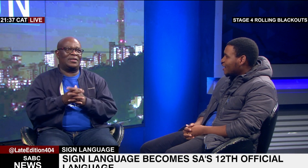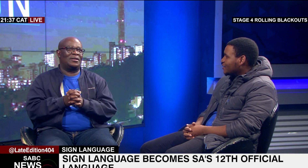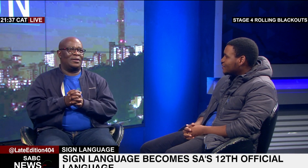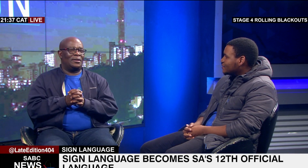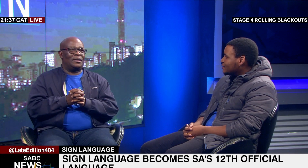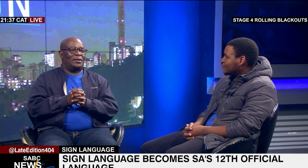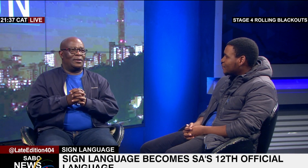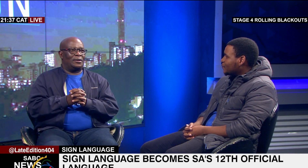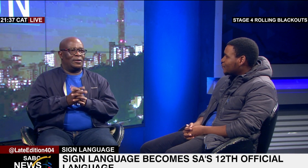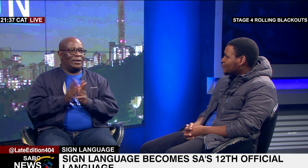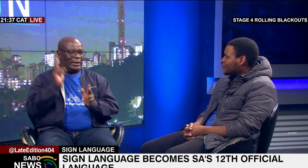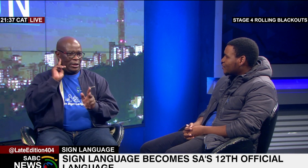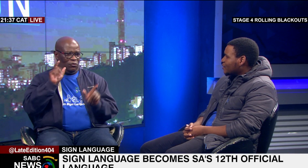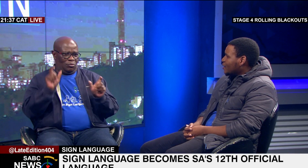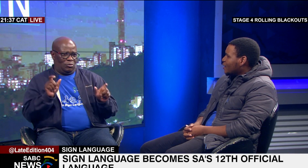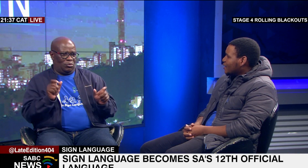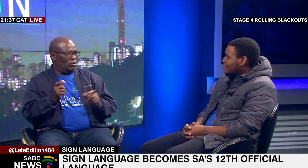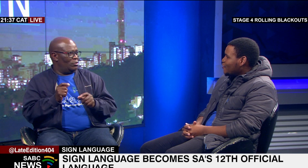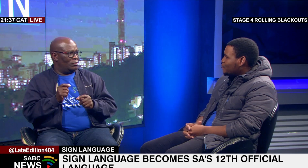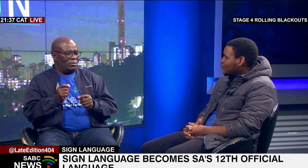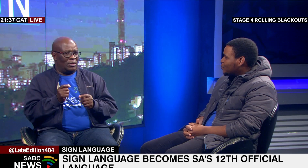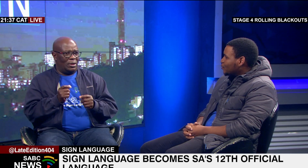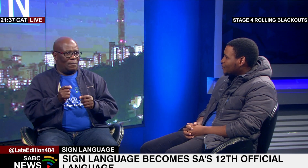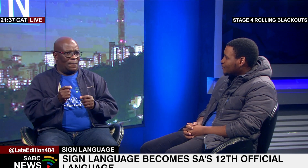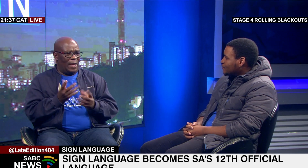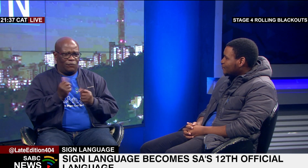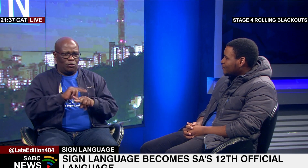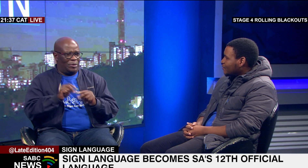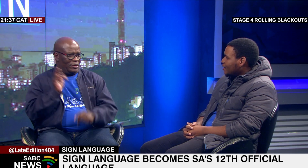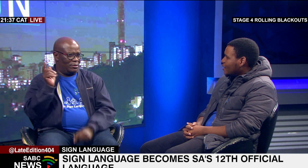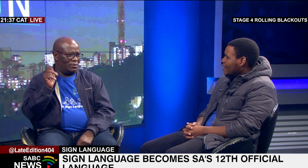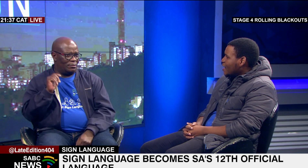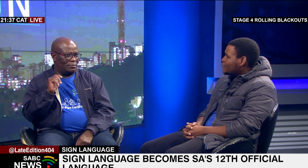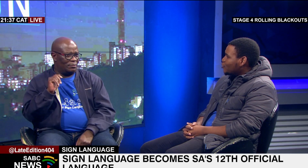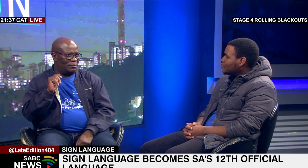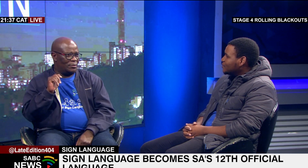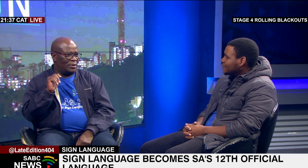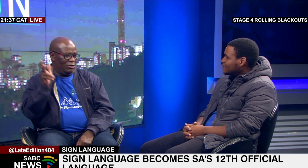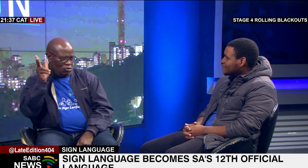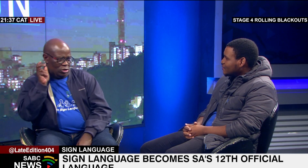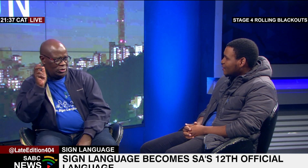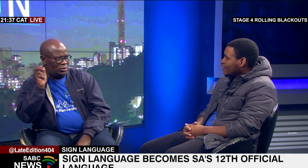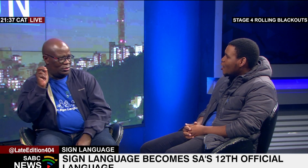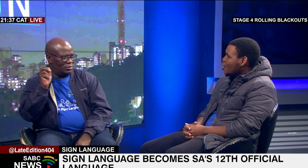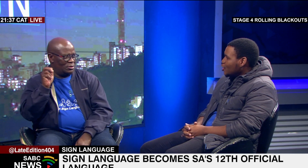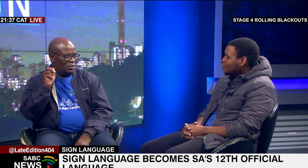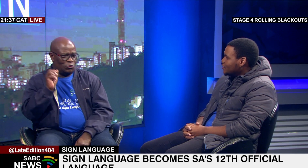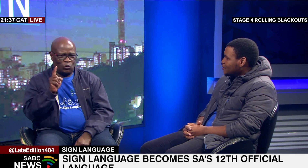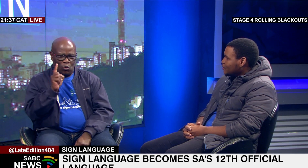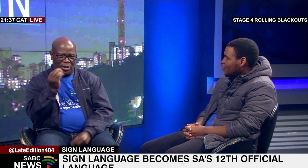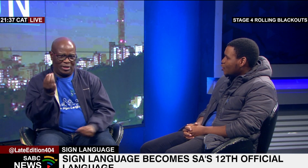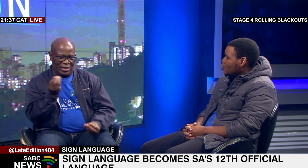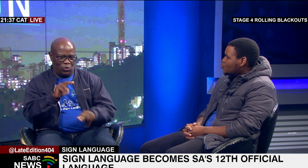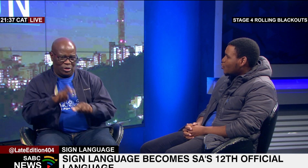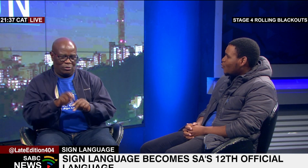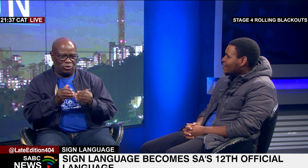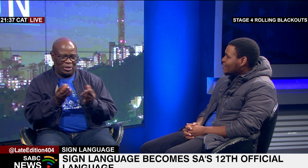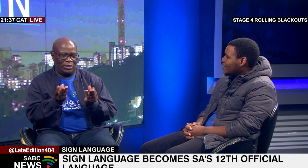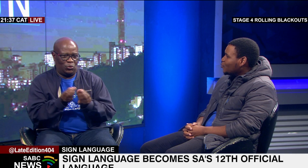generally, deaf people have not been heard. So one thing we